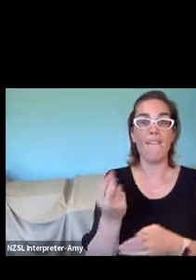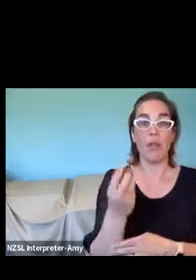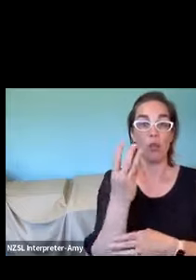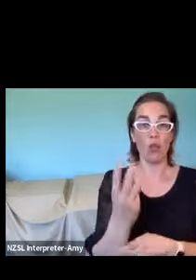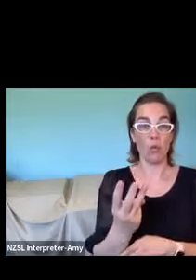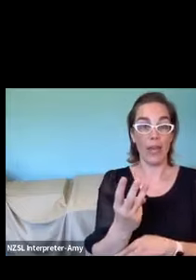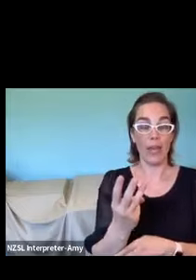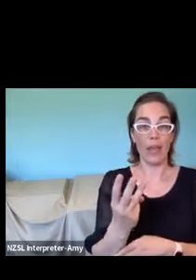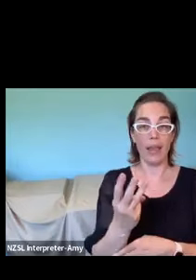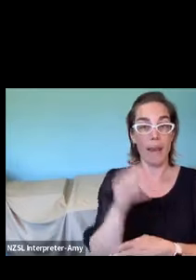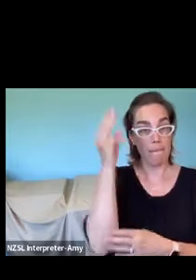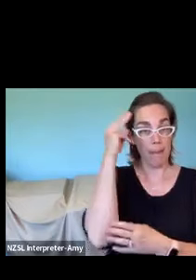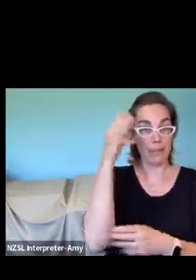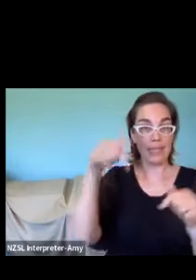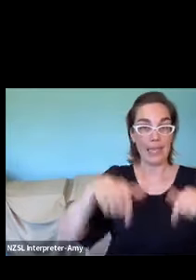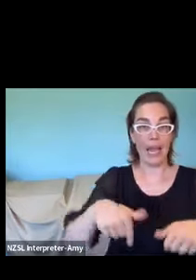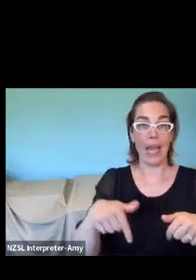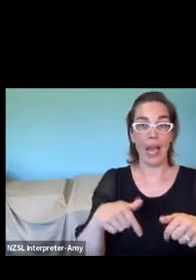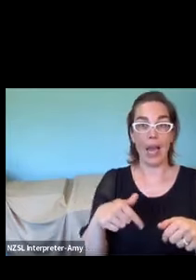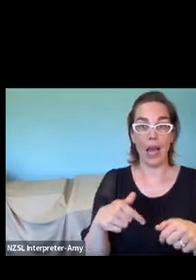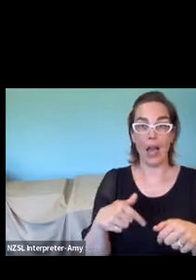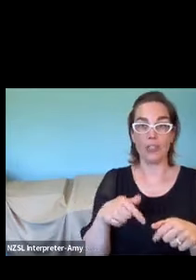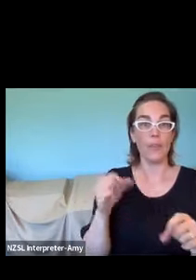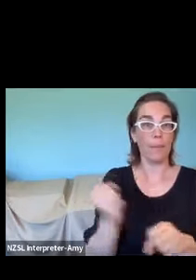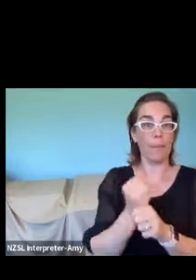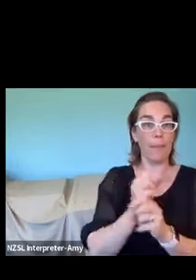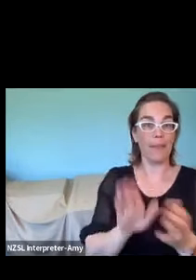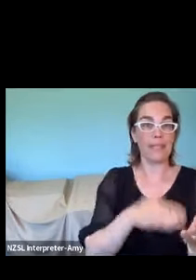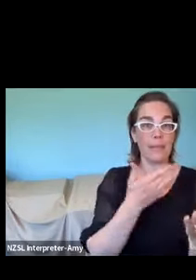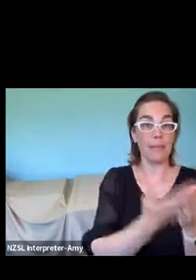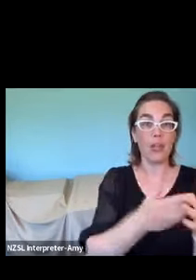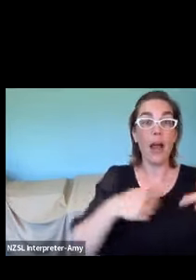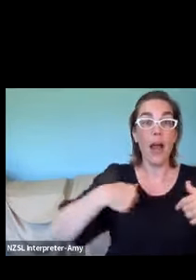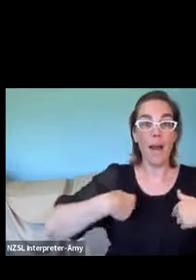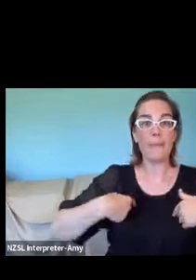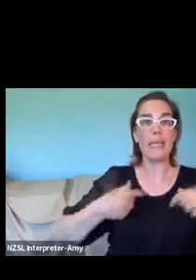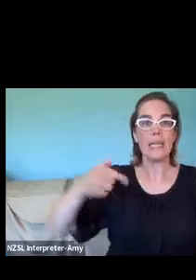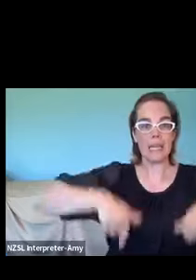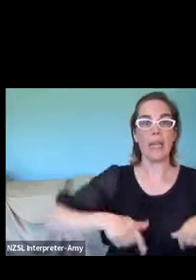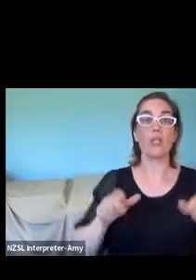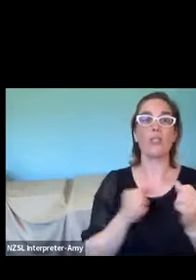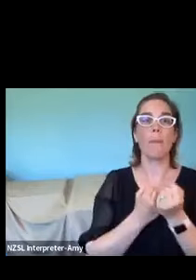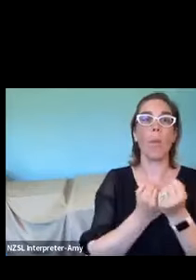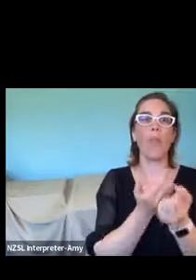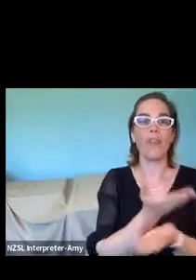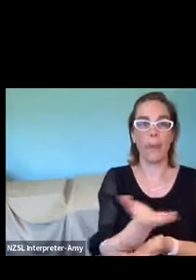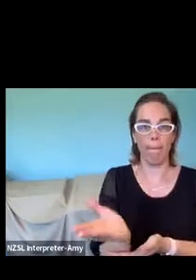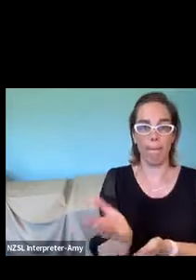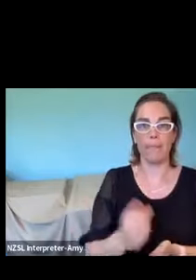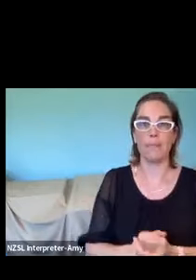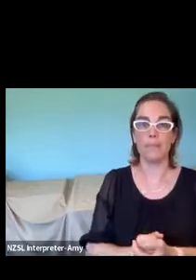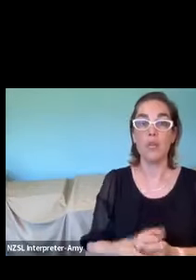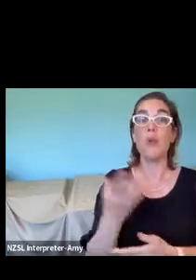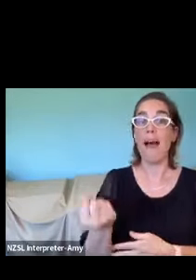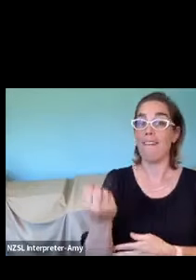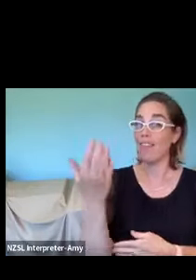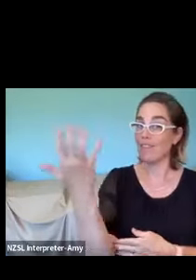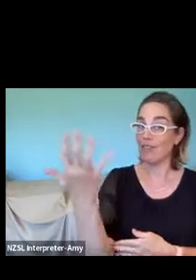the submission, and I'm just here to support them. So they're just going to introduce themselves. Thank you. You have 15